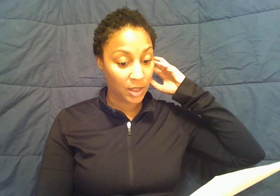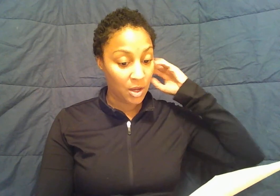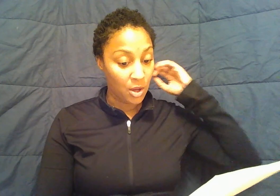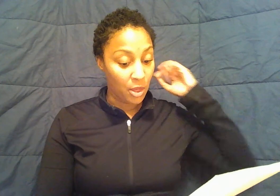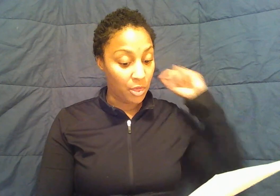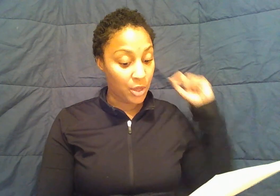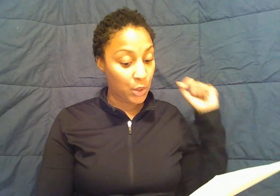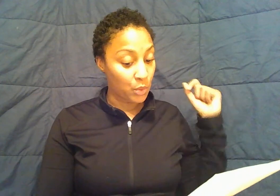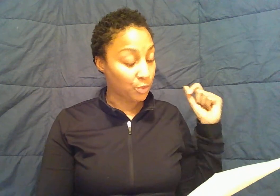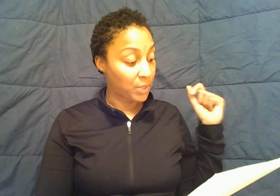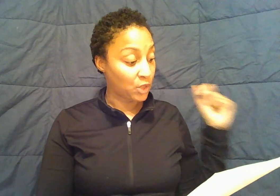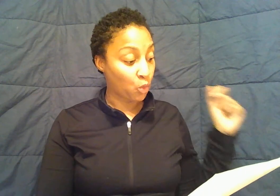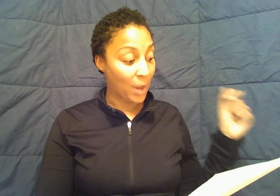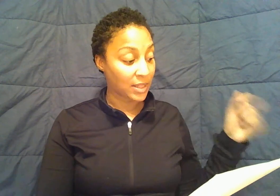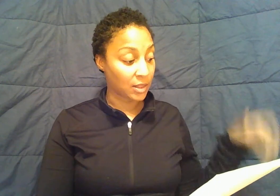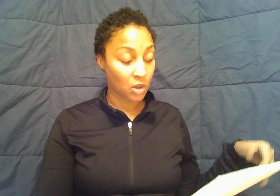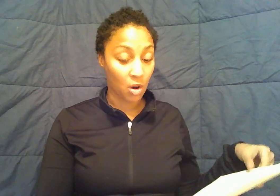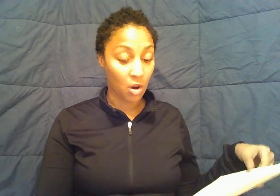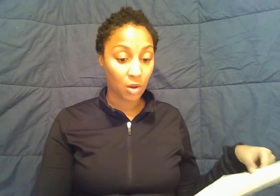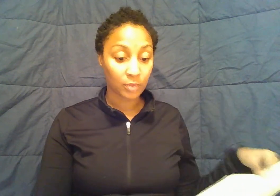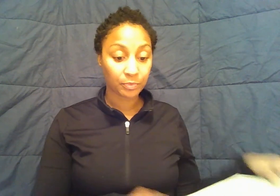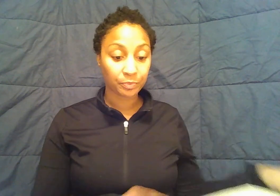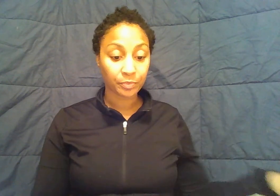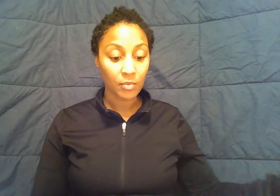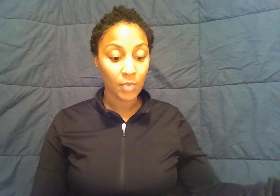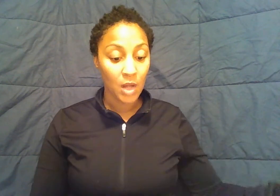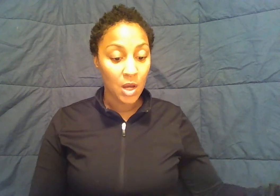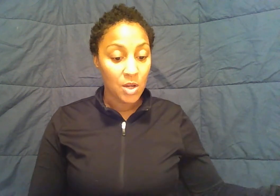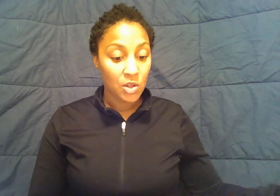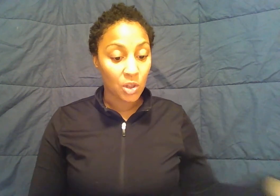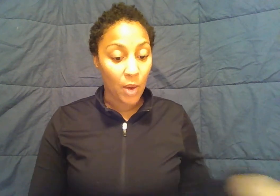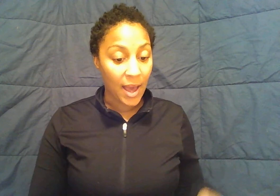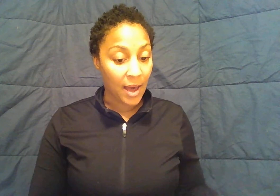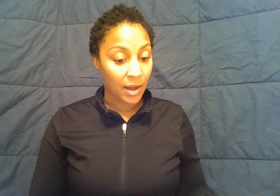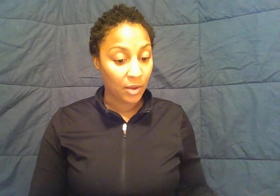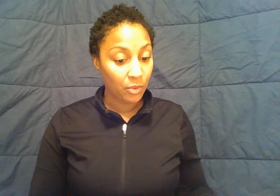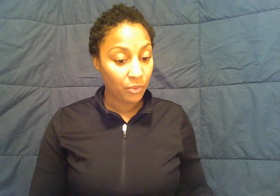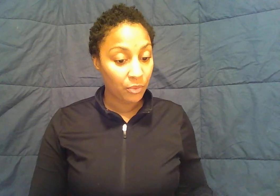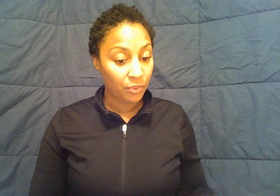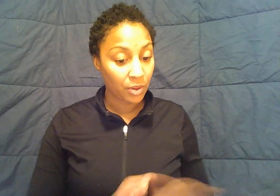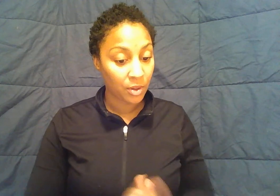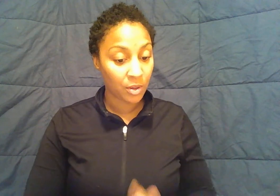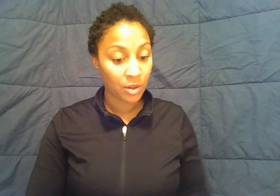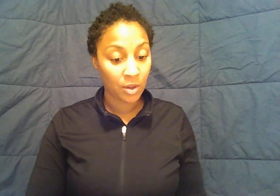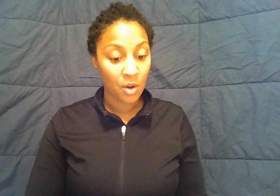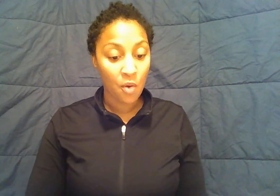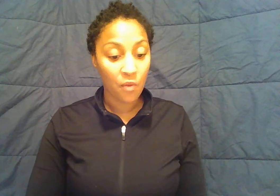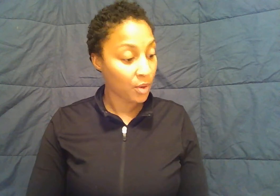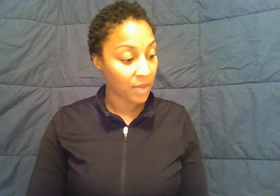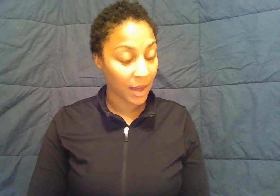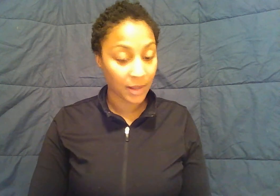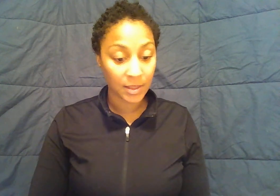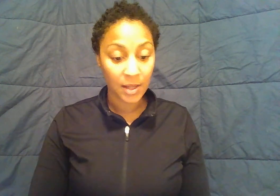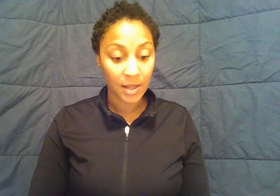actually those repeat twice in the song. So I have, for that,